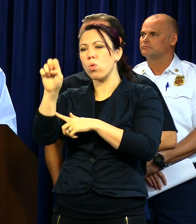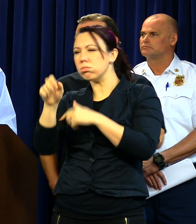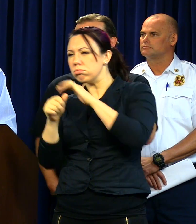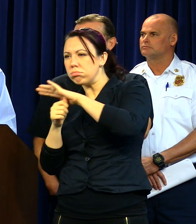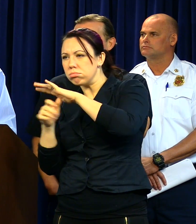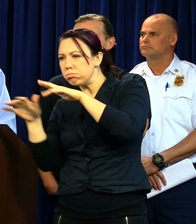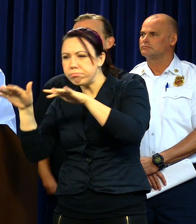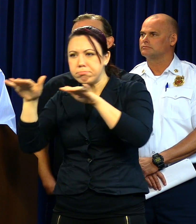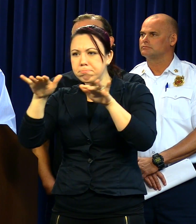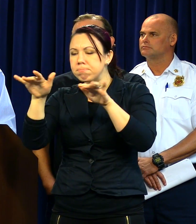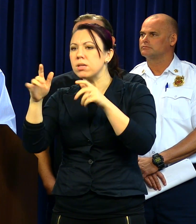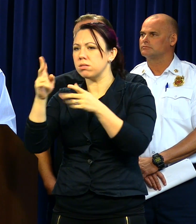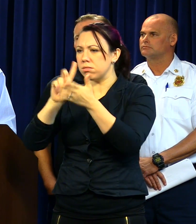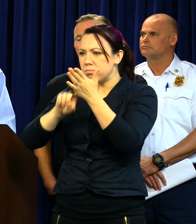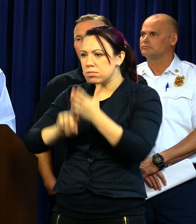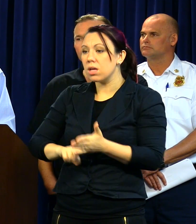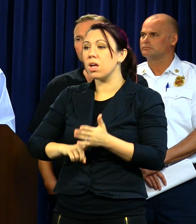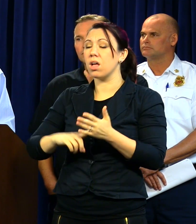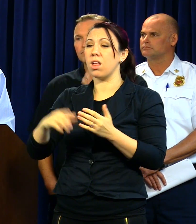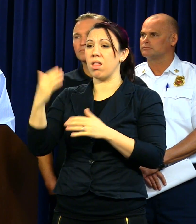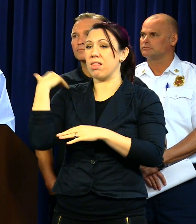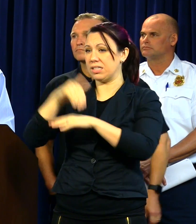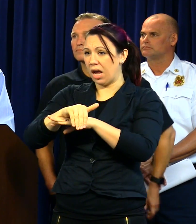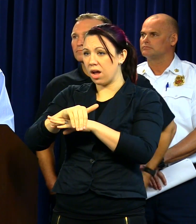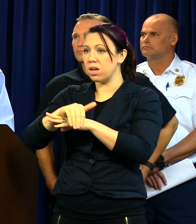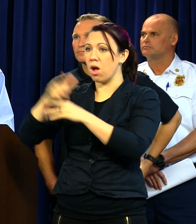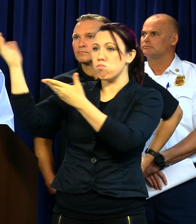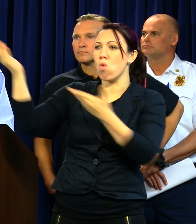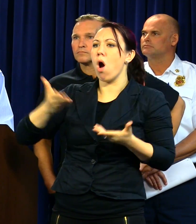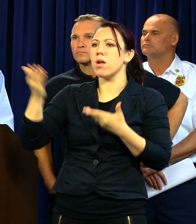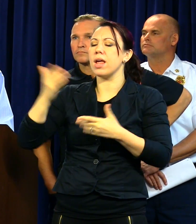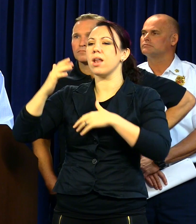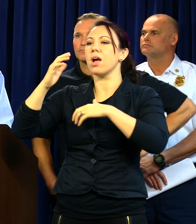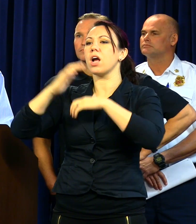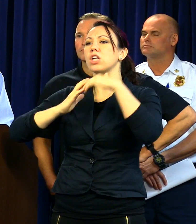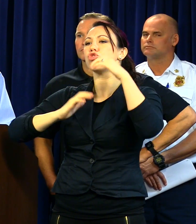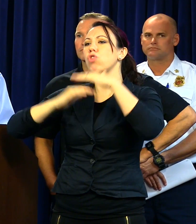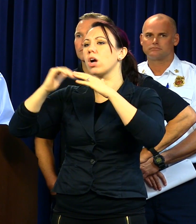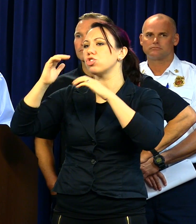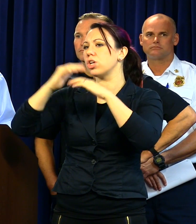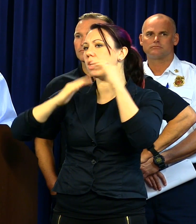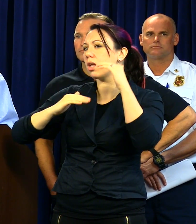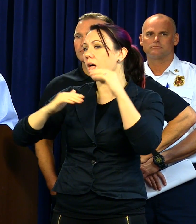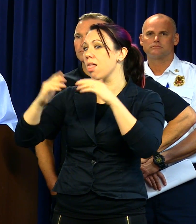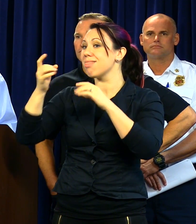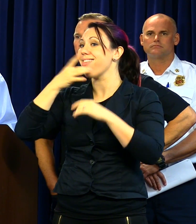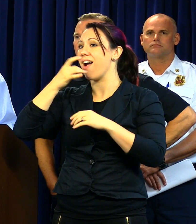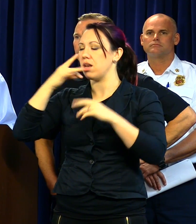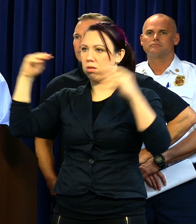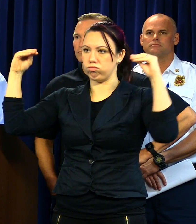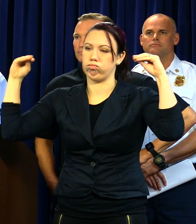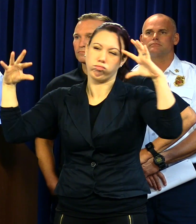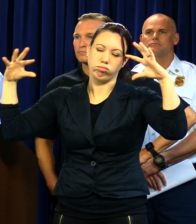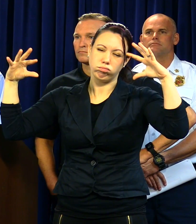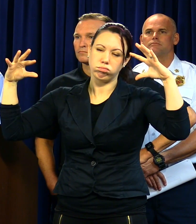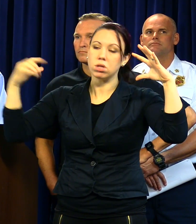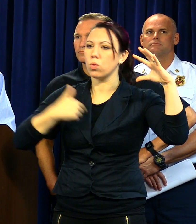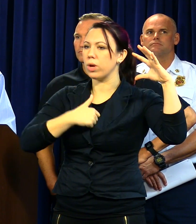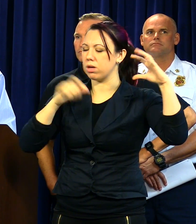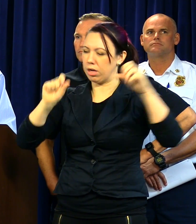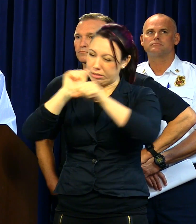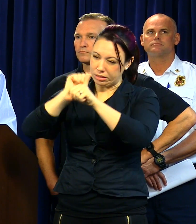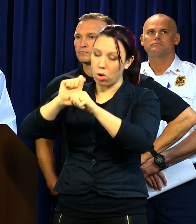demonstrated, we brought in lighting, construction lighting, so we can continue the process through the night in order to expedite